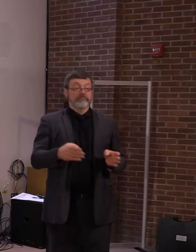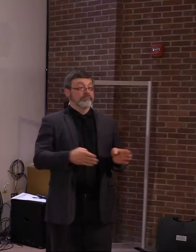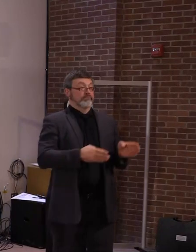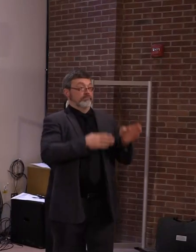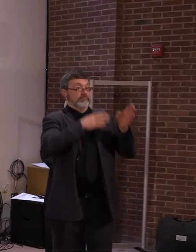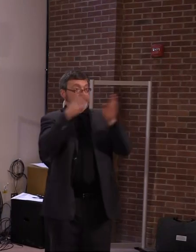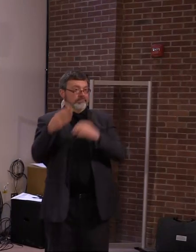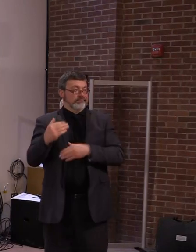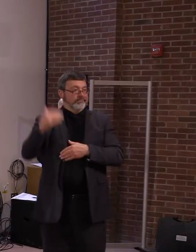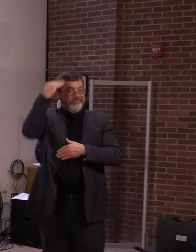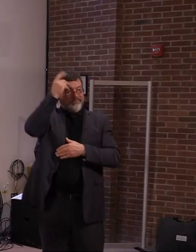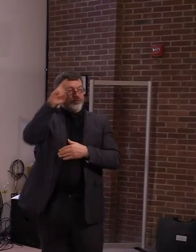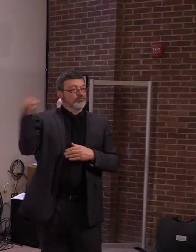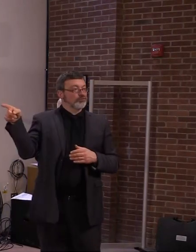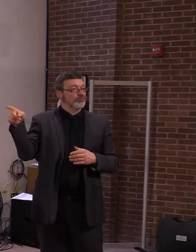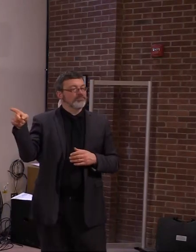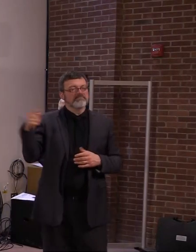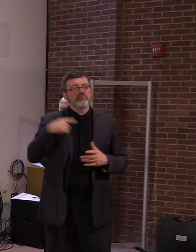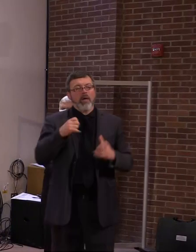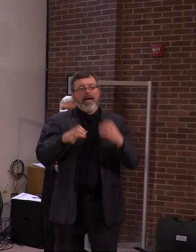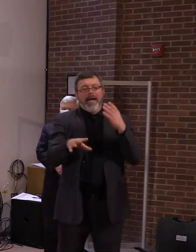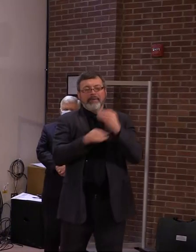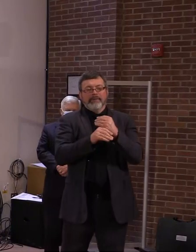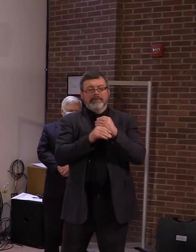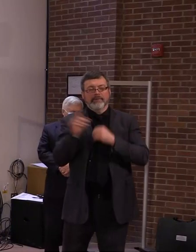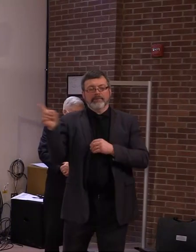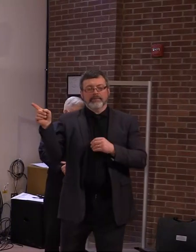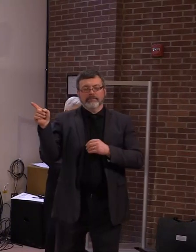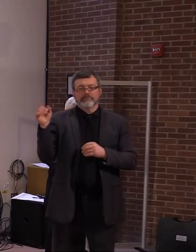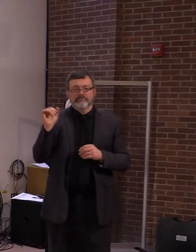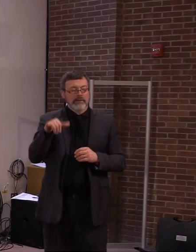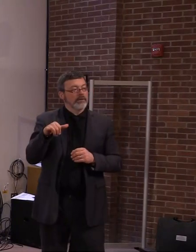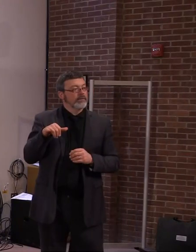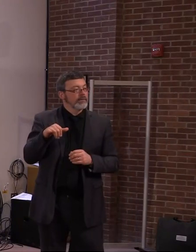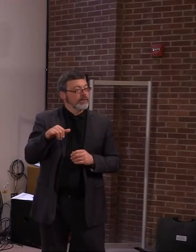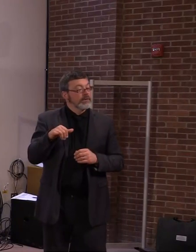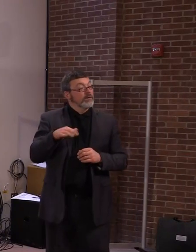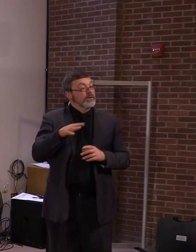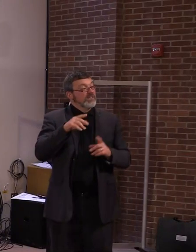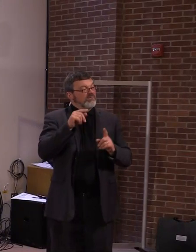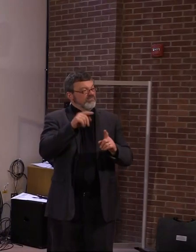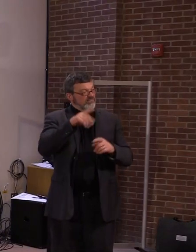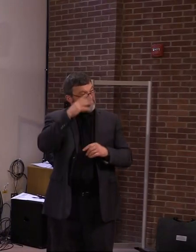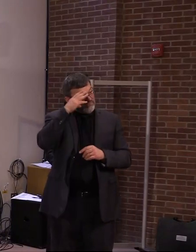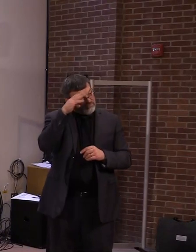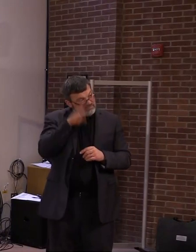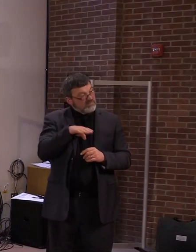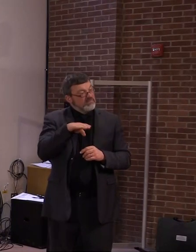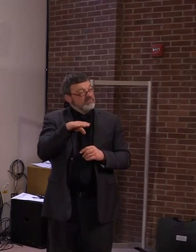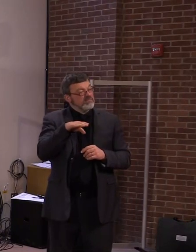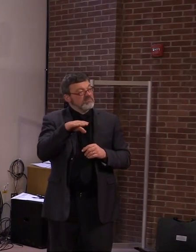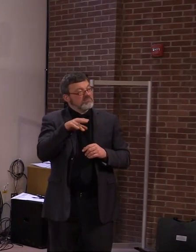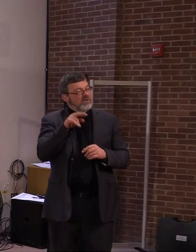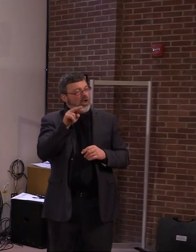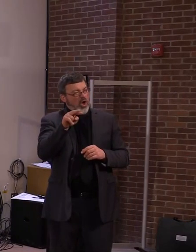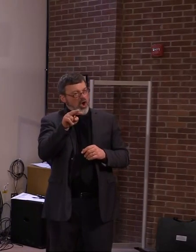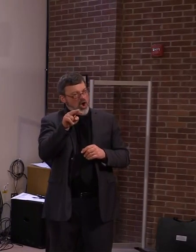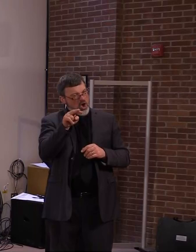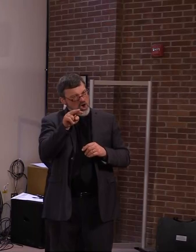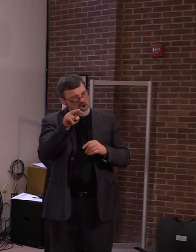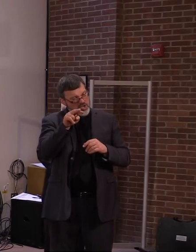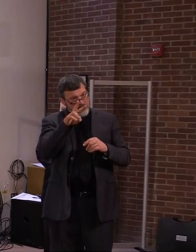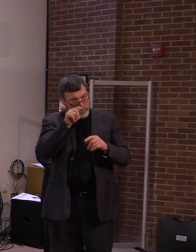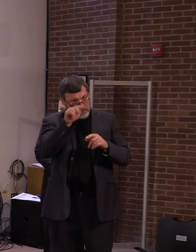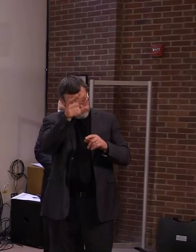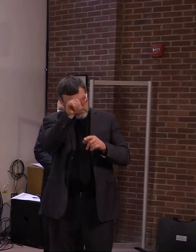And the only thing to add to that would be that, like in most parts of the state, we probably